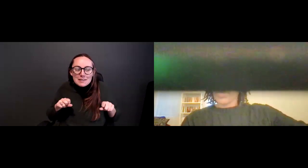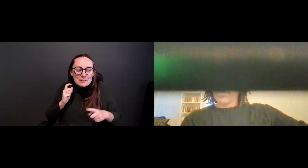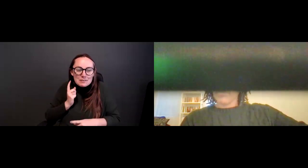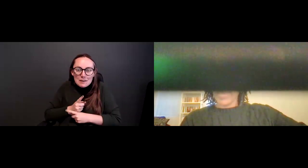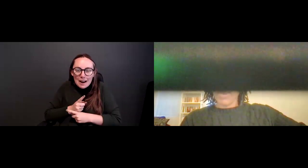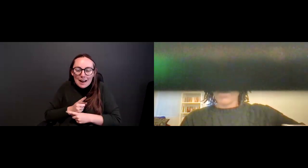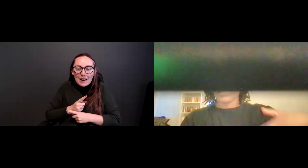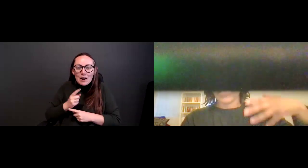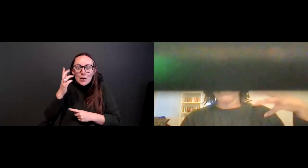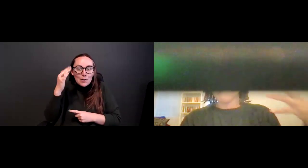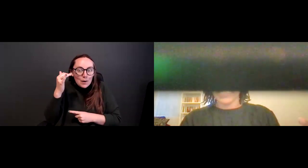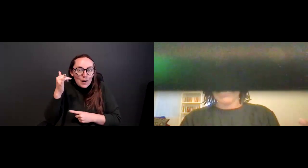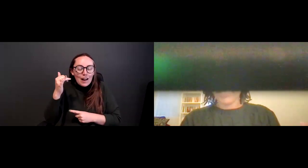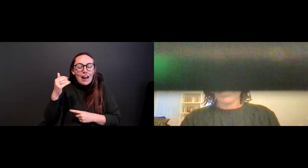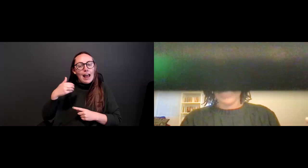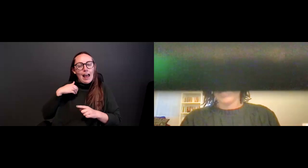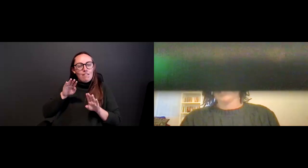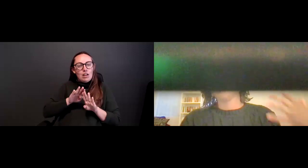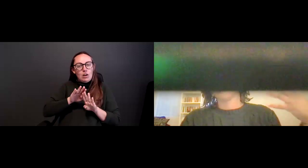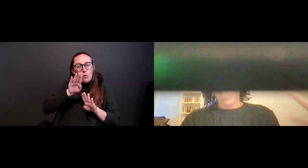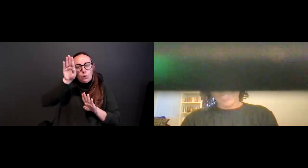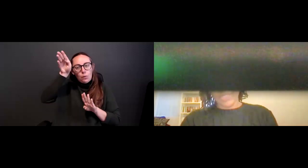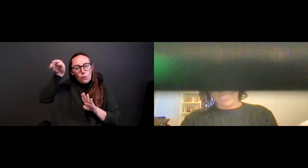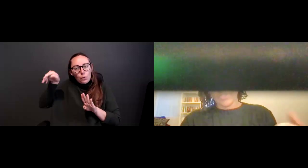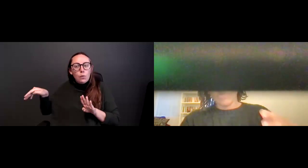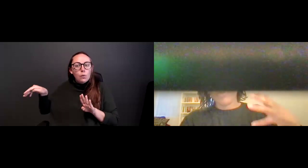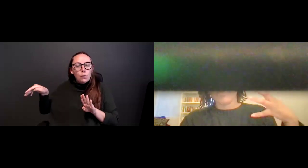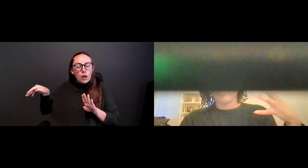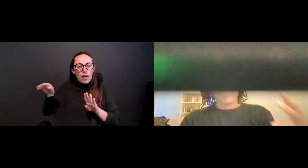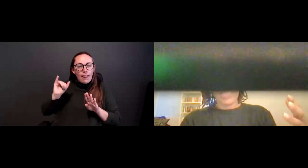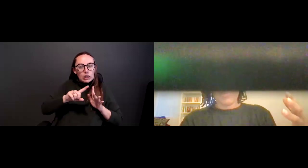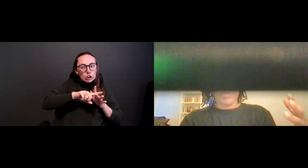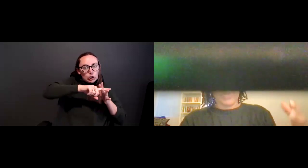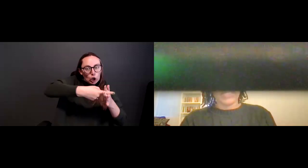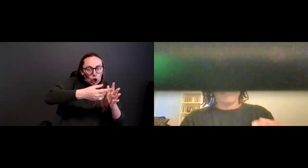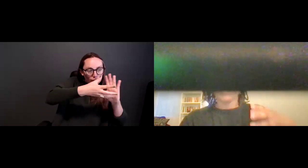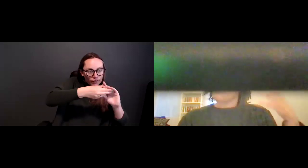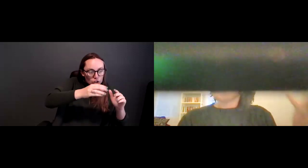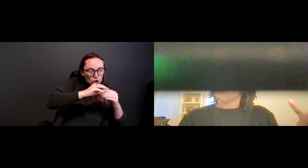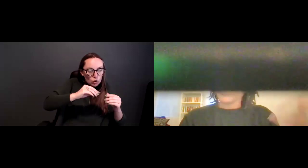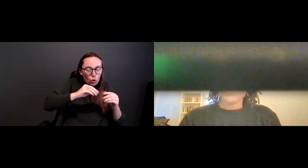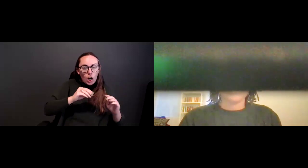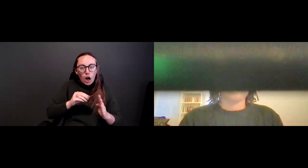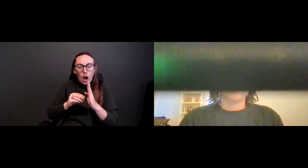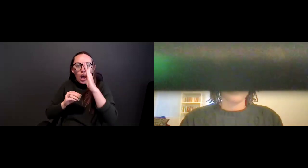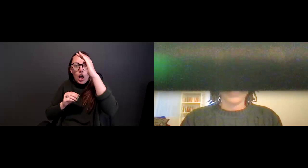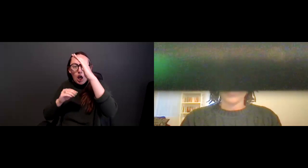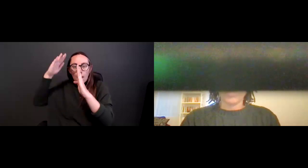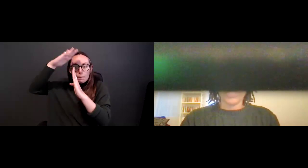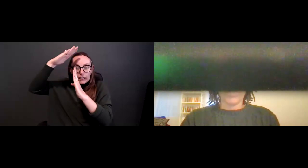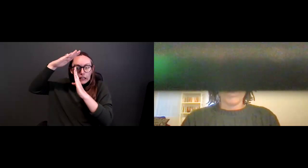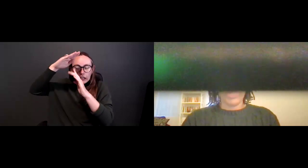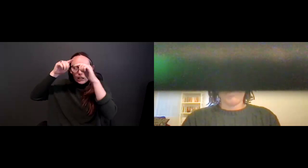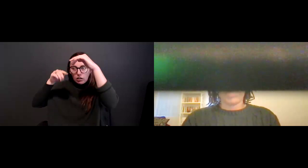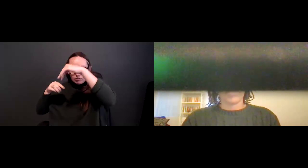an arc, a dramatic arc. It's got a beginning, middle, and end, and there's action there. So from a dramatic perspective, we can do something with that.